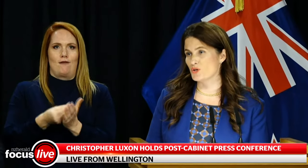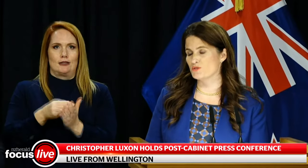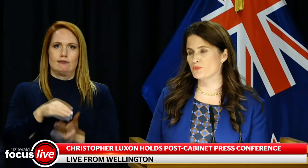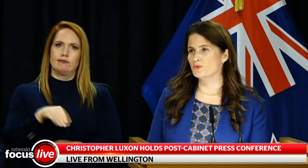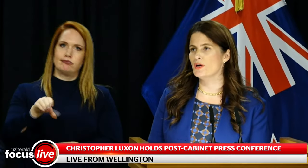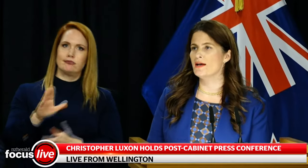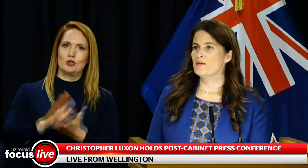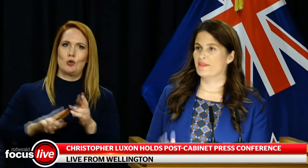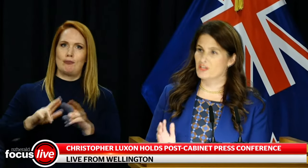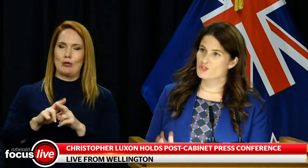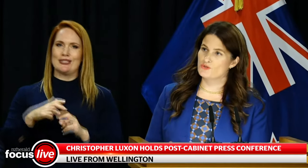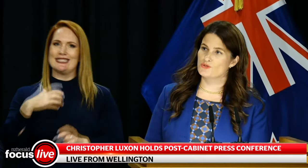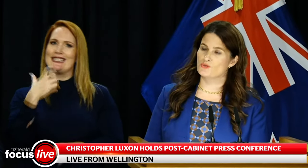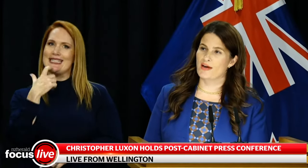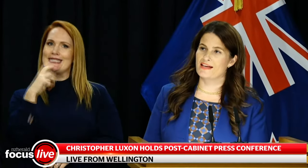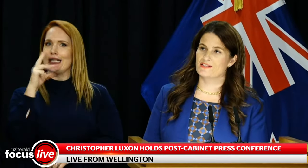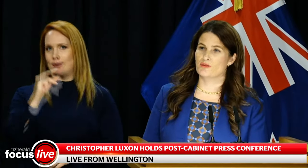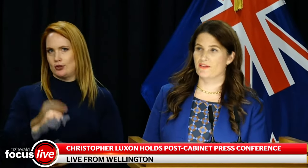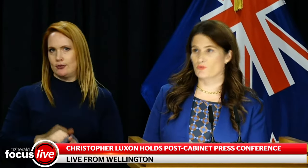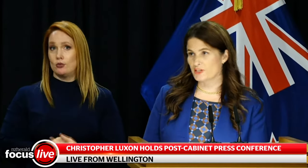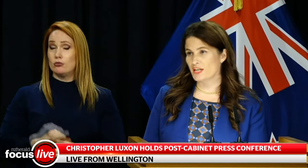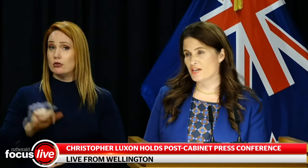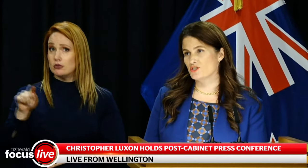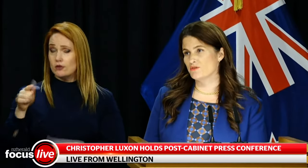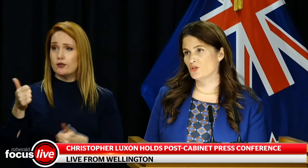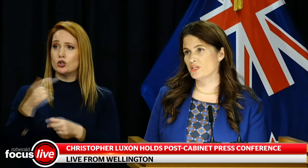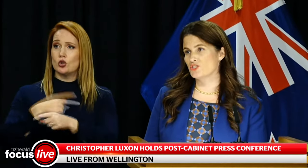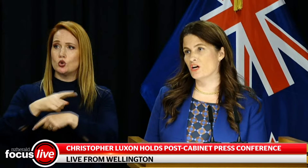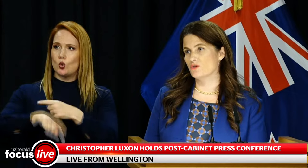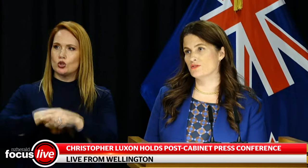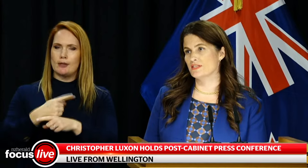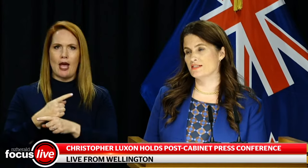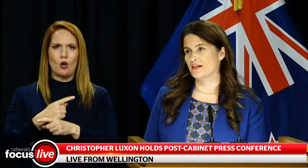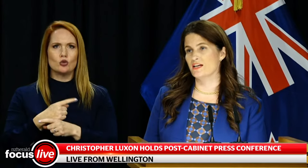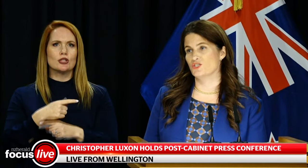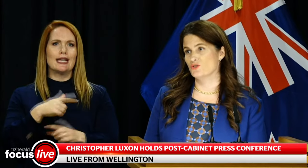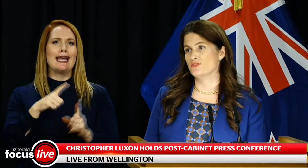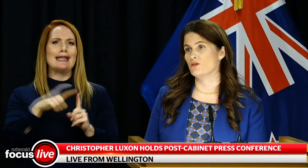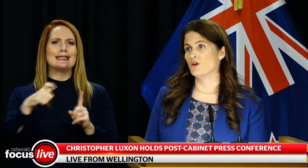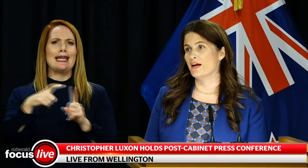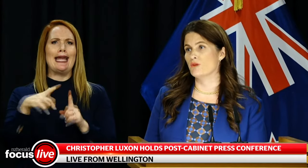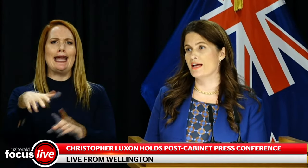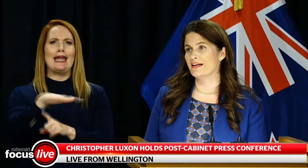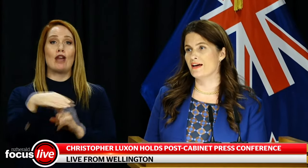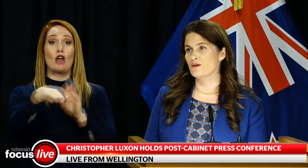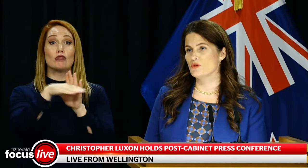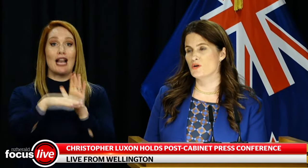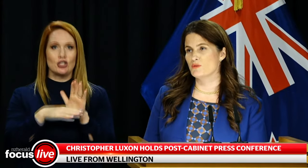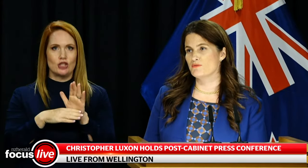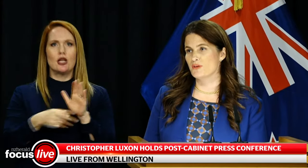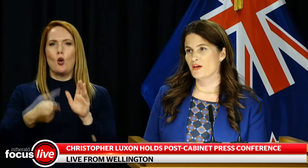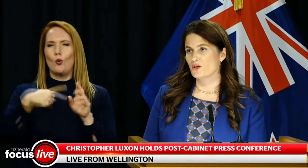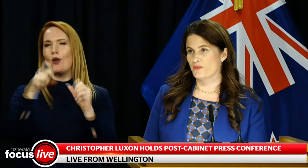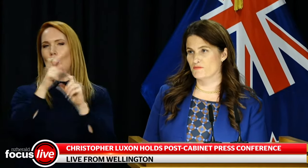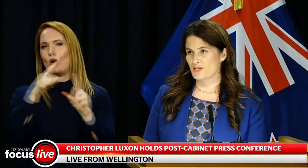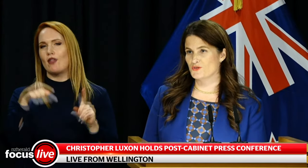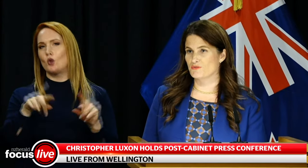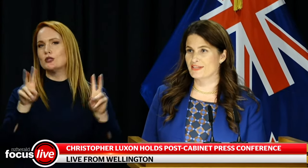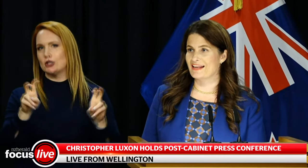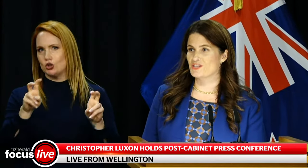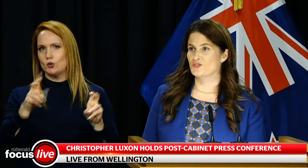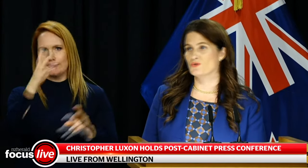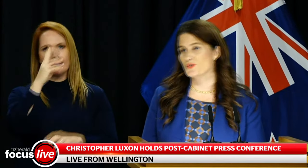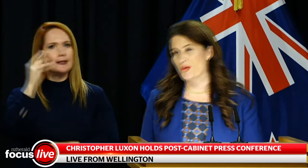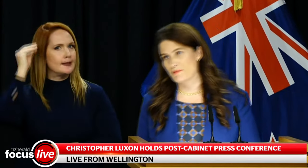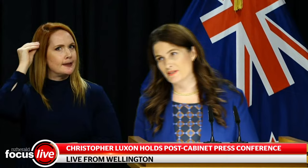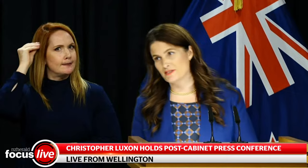easily as possible. But the issues you raise around the regulation of the early childhood sector are issues that are on our radar. We've got the Minister